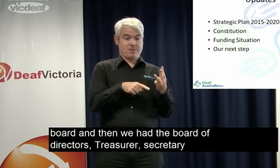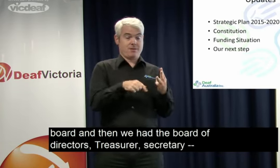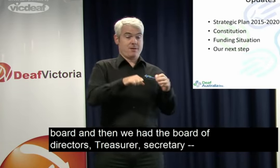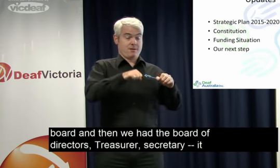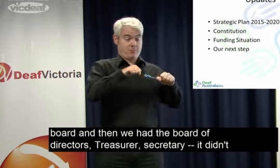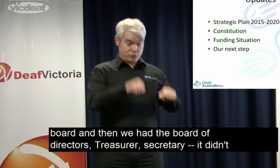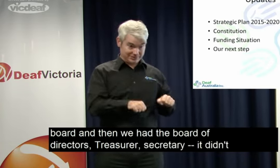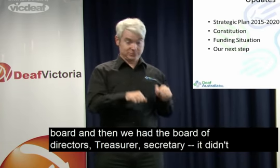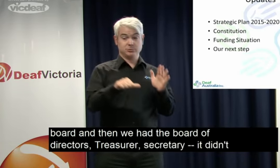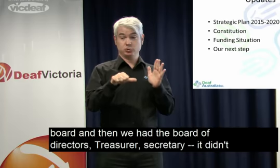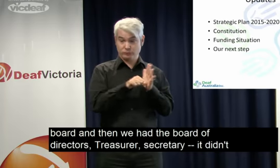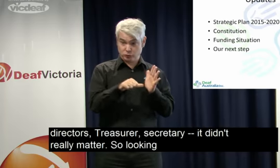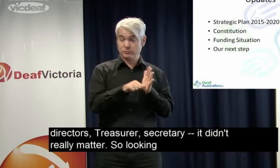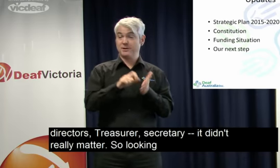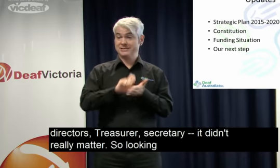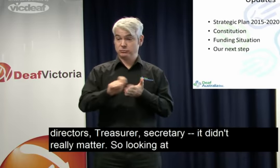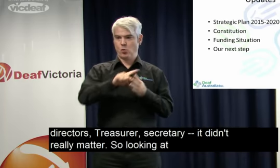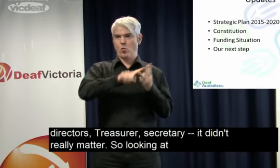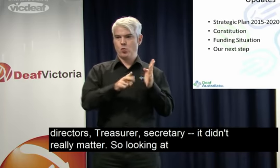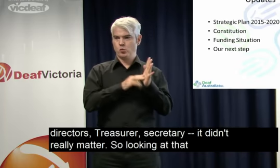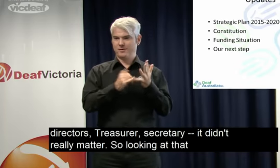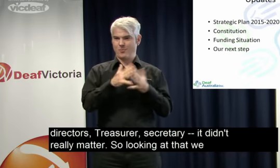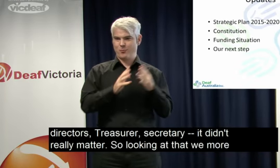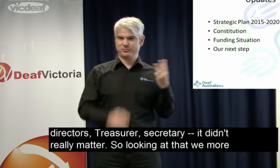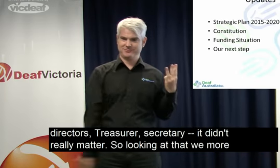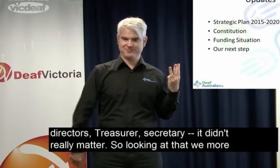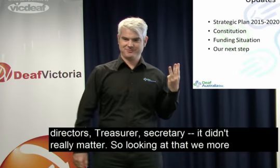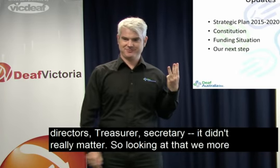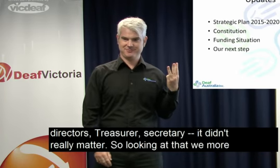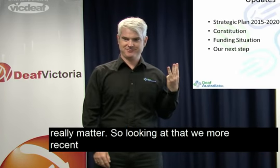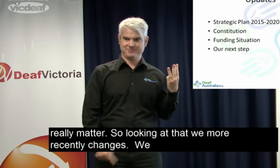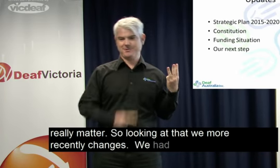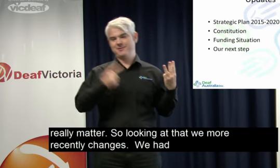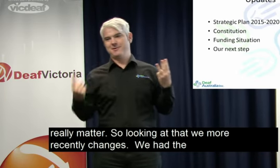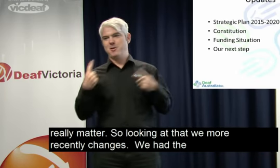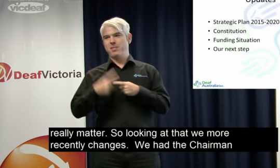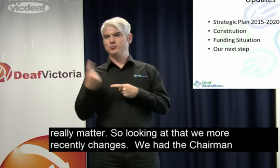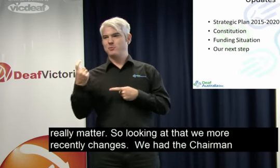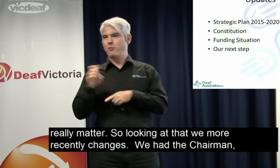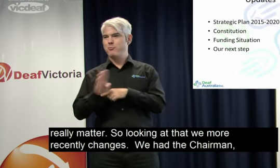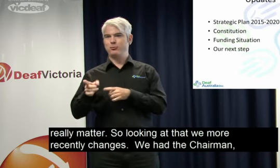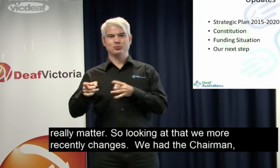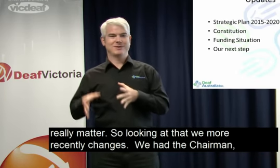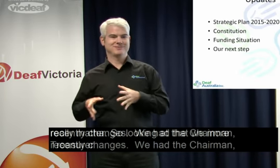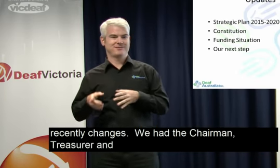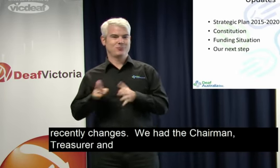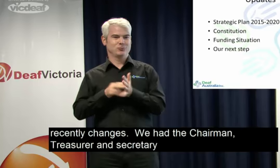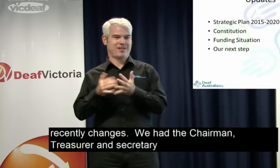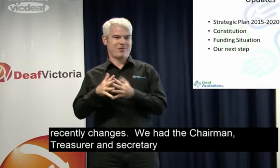more recently made changes. So we had the chairperson, treasurer and secretary all from New South Wales, and also a board